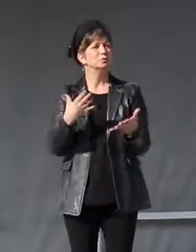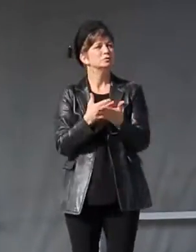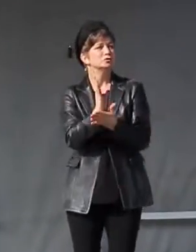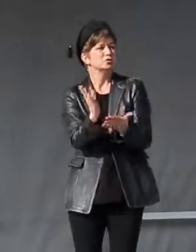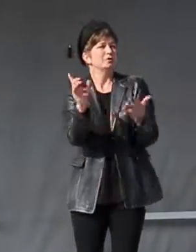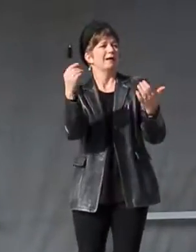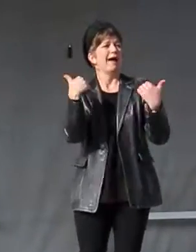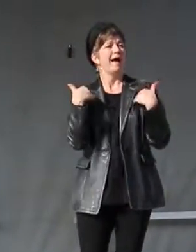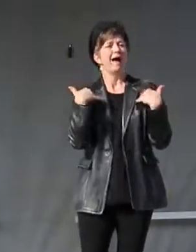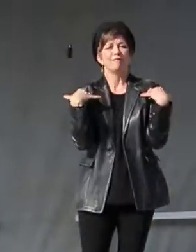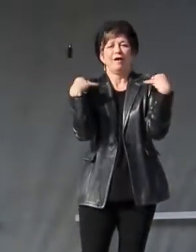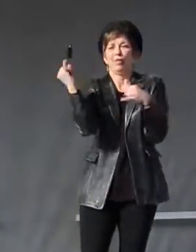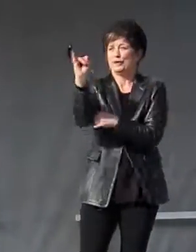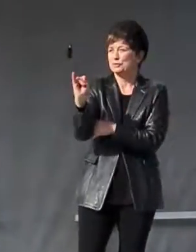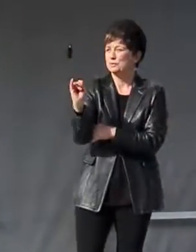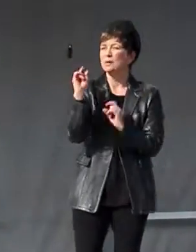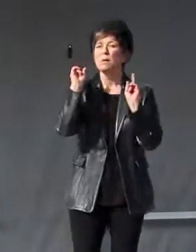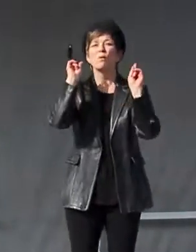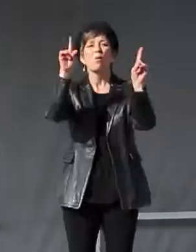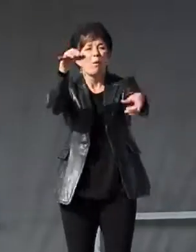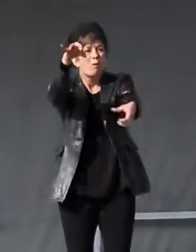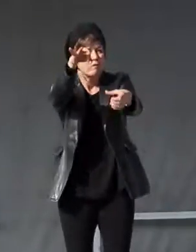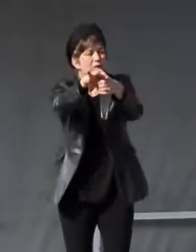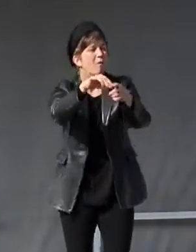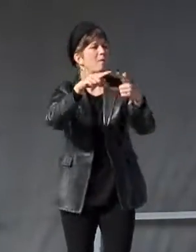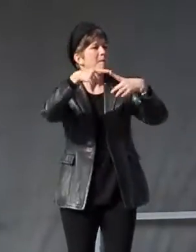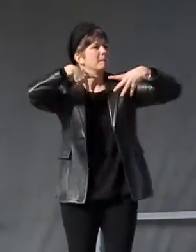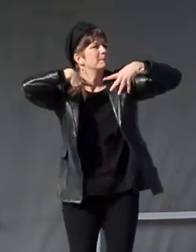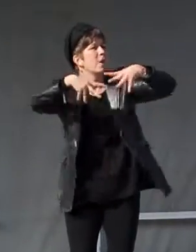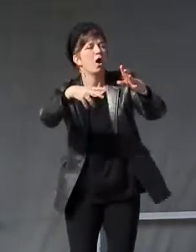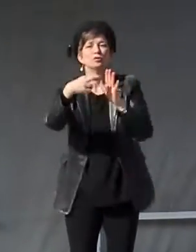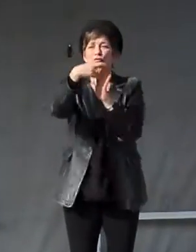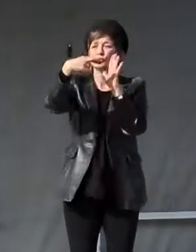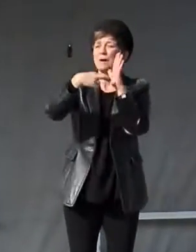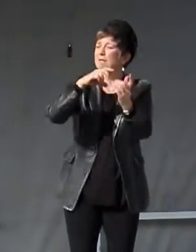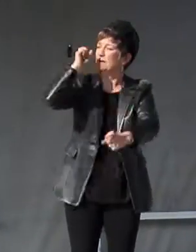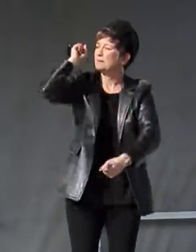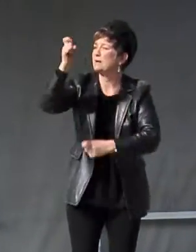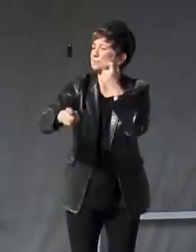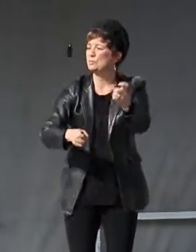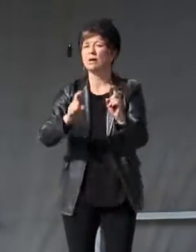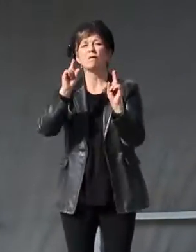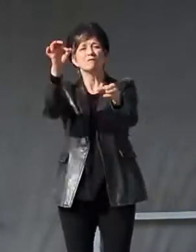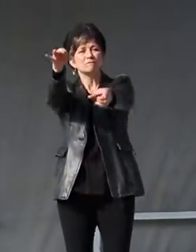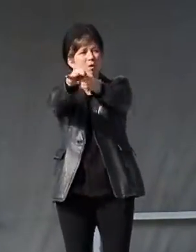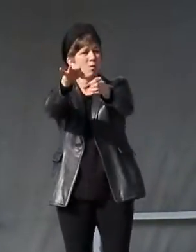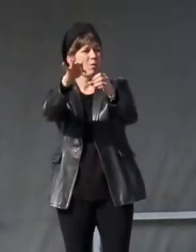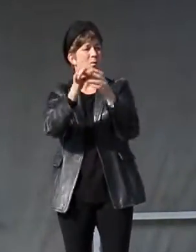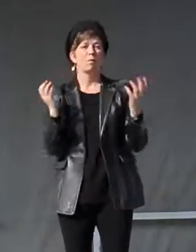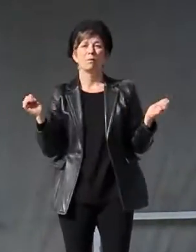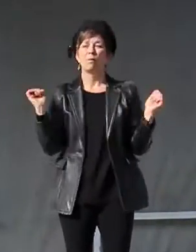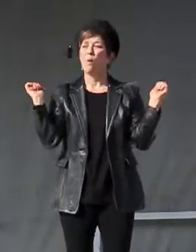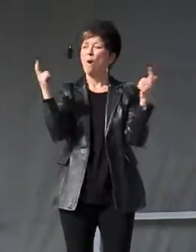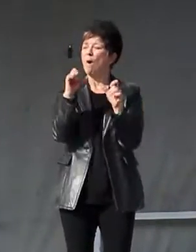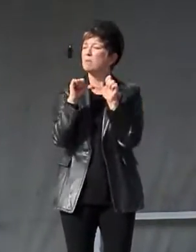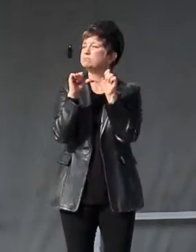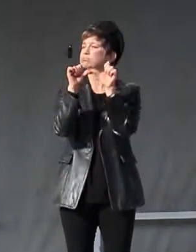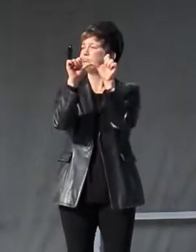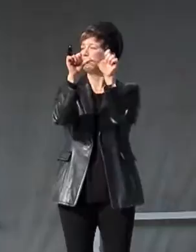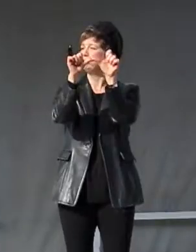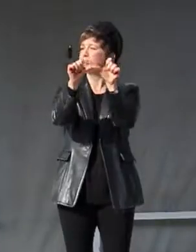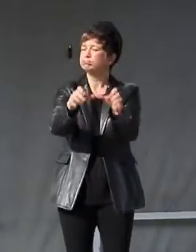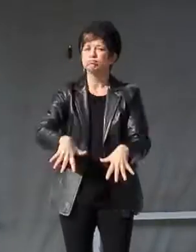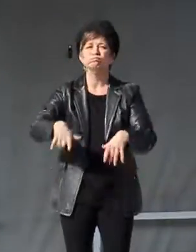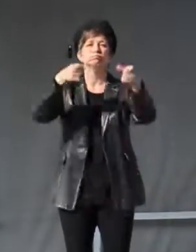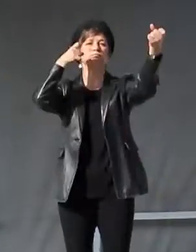insurance. Cast your vote. March, register, contribute, and vote. May we all continue to persist, rise